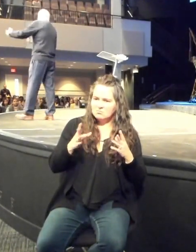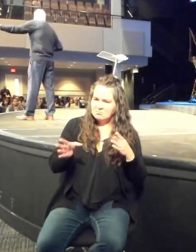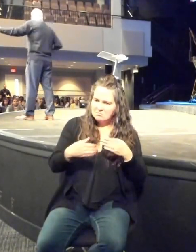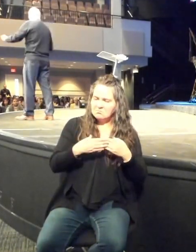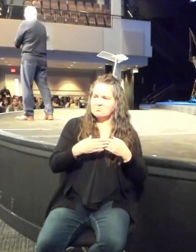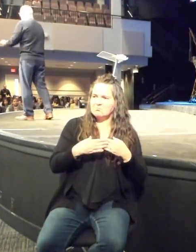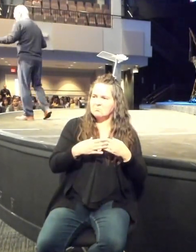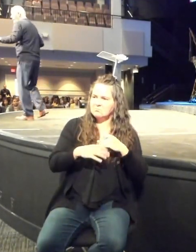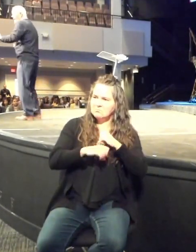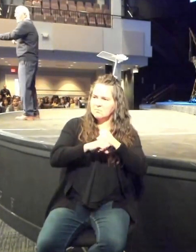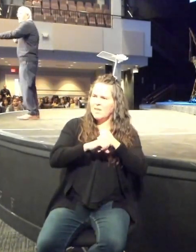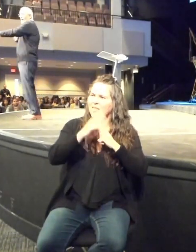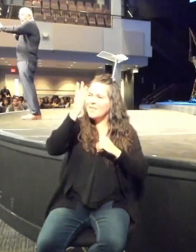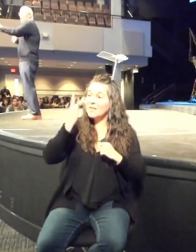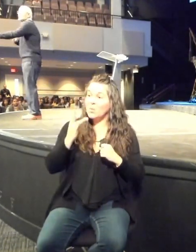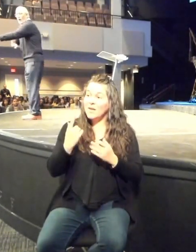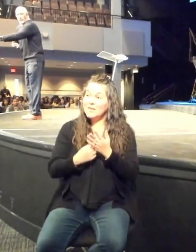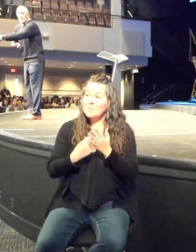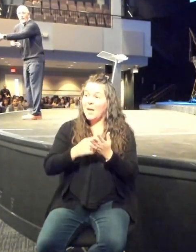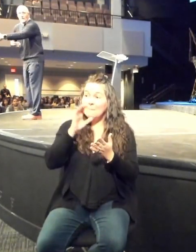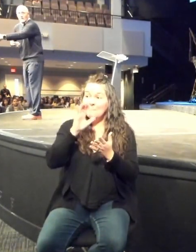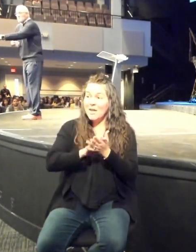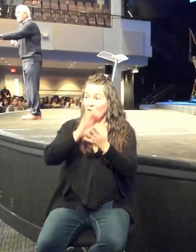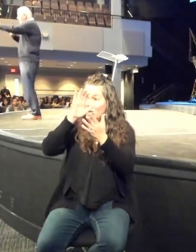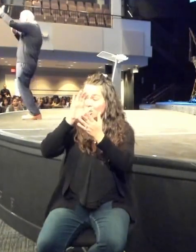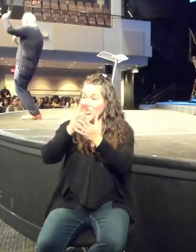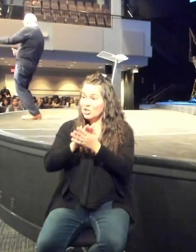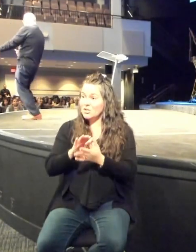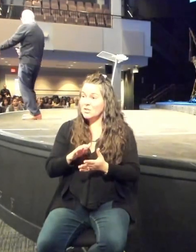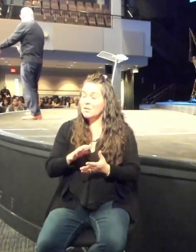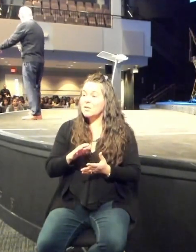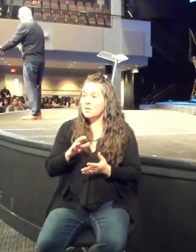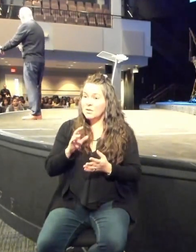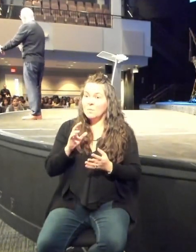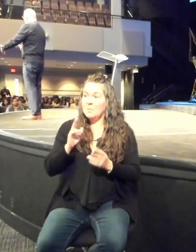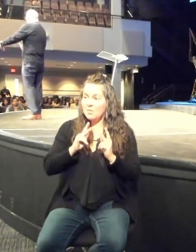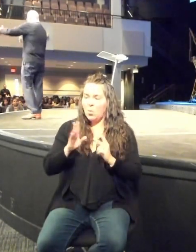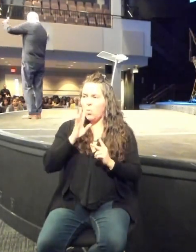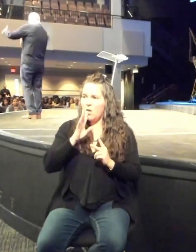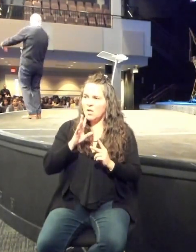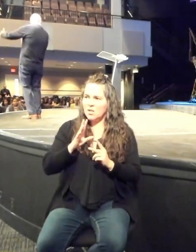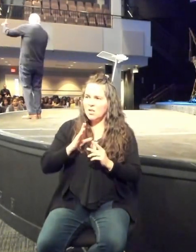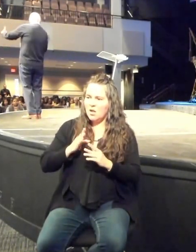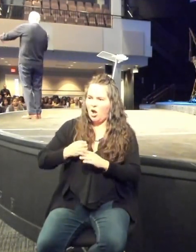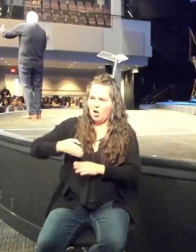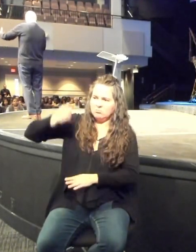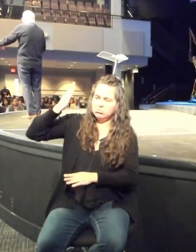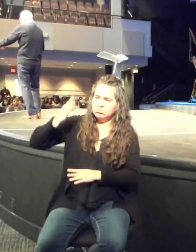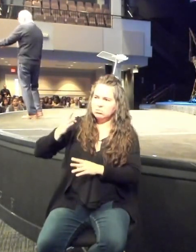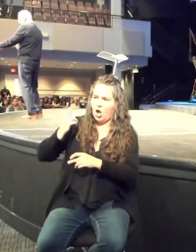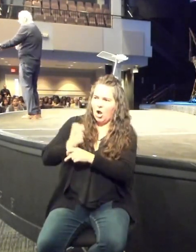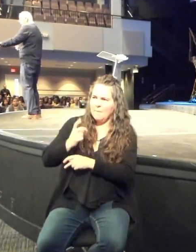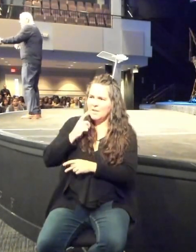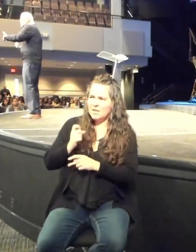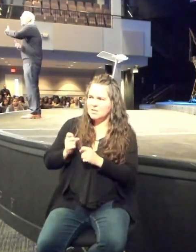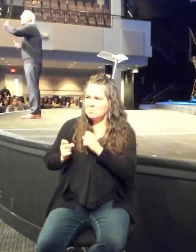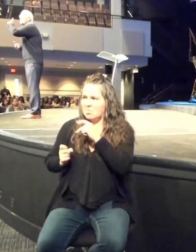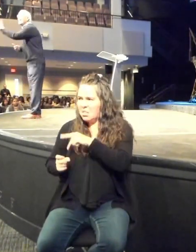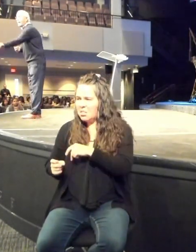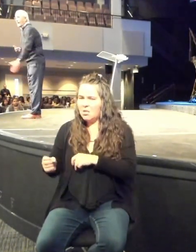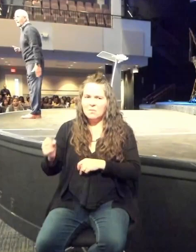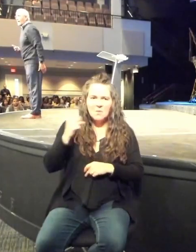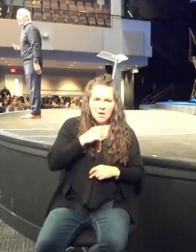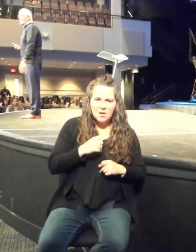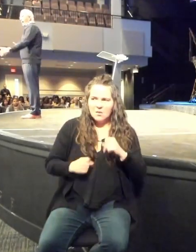being spread back and forth. People just close off to each other, put walls up in their life. They become hard in the relationship. Why? Because you hurt